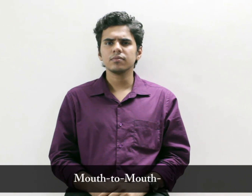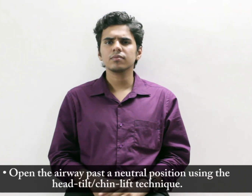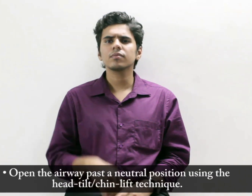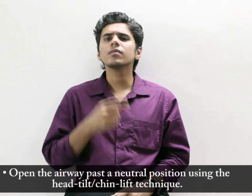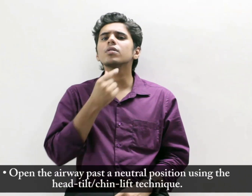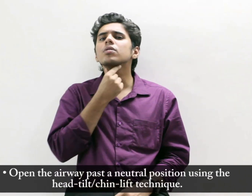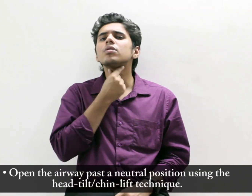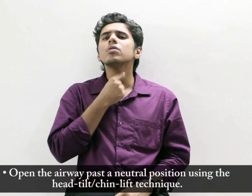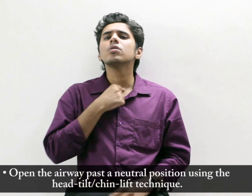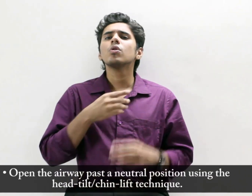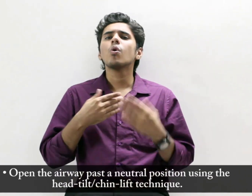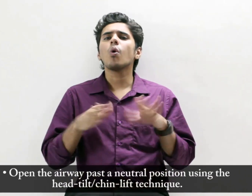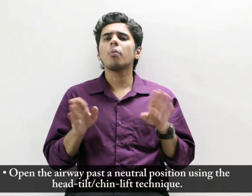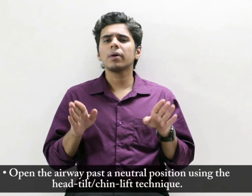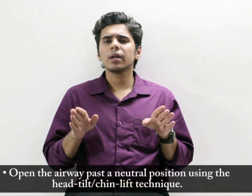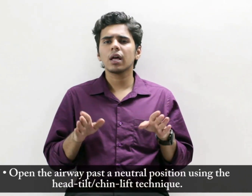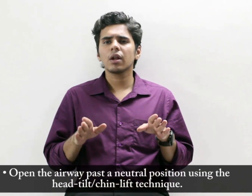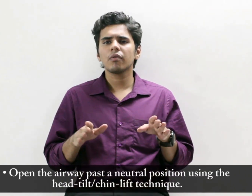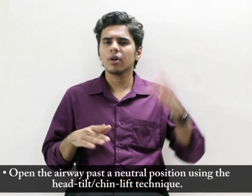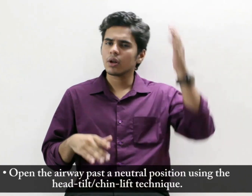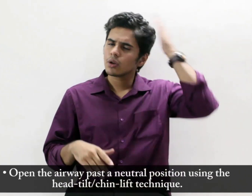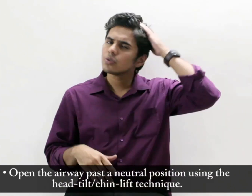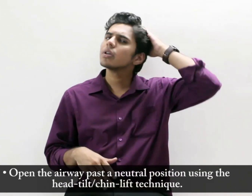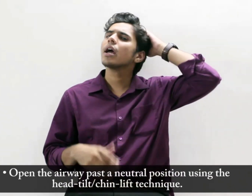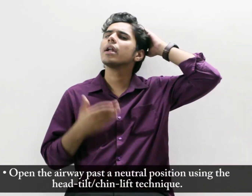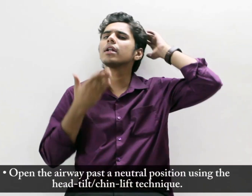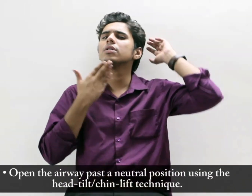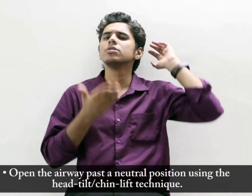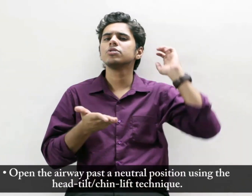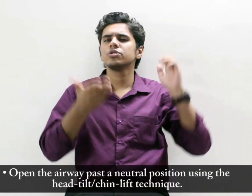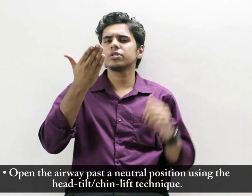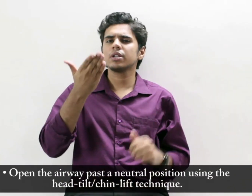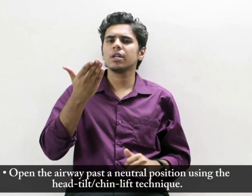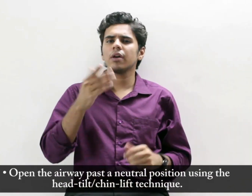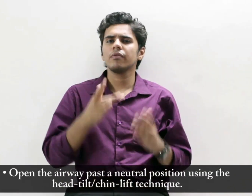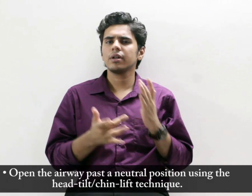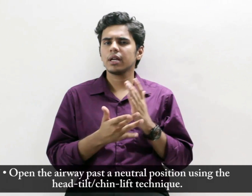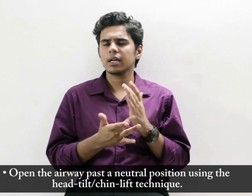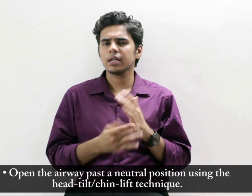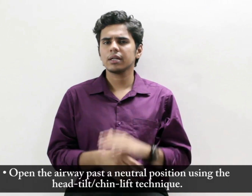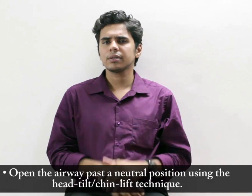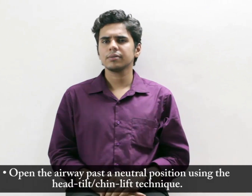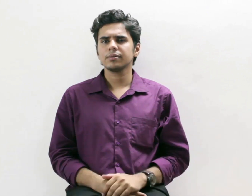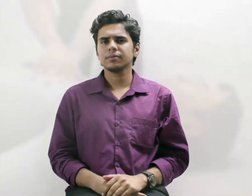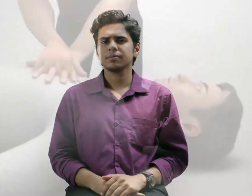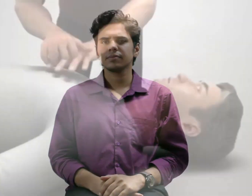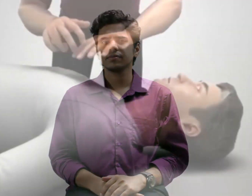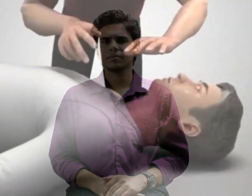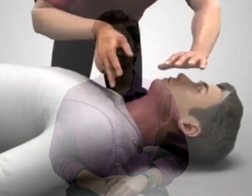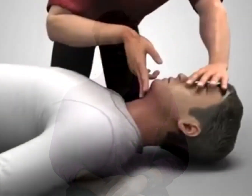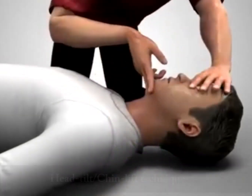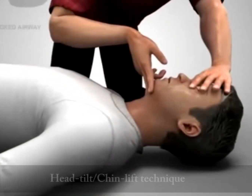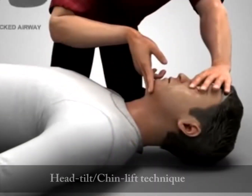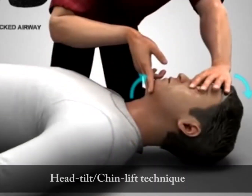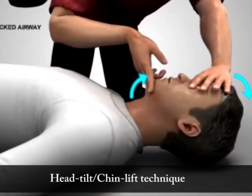Open the airway past a neutral position using the head tilt chin lift technique.